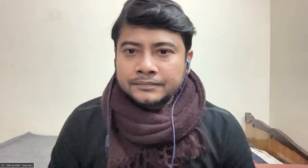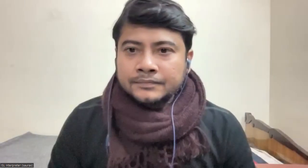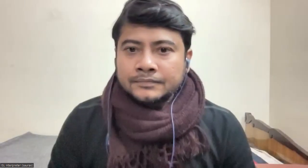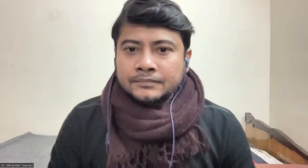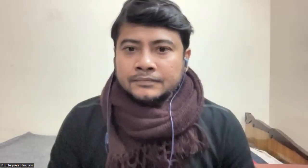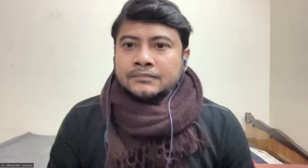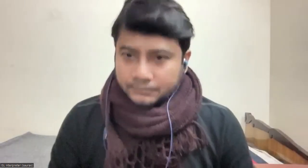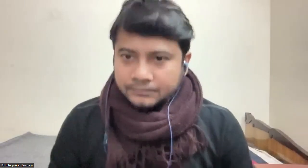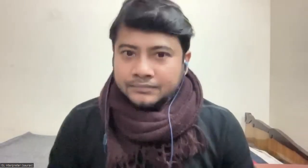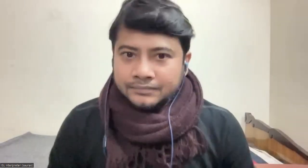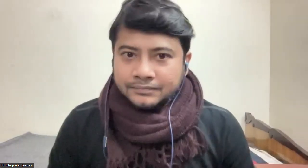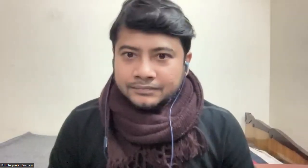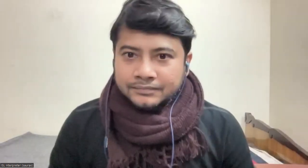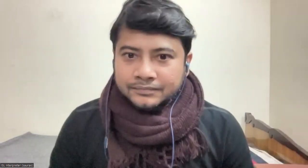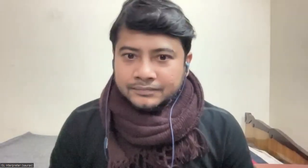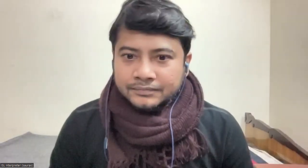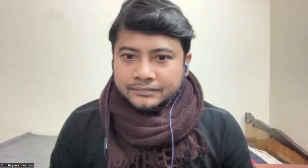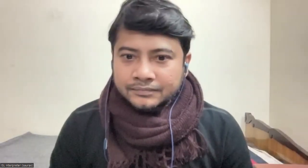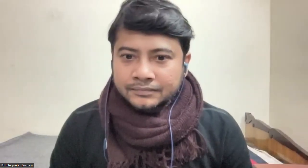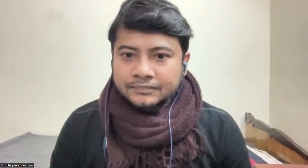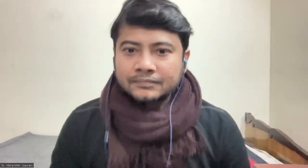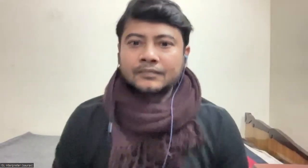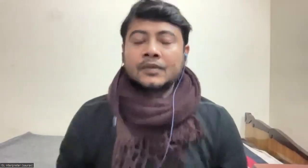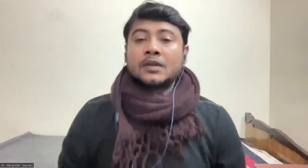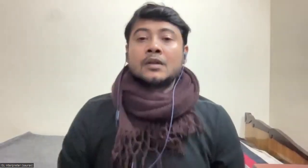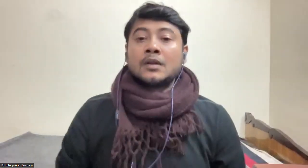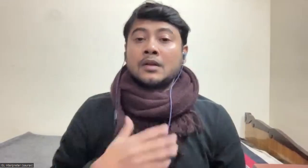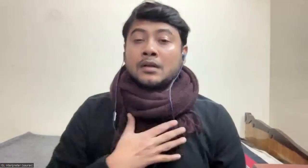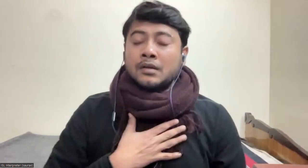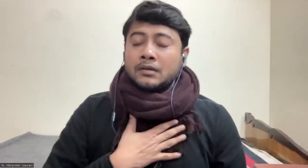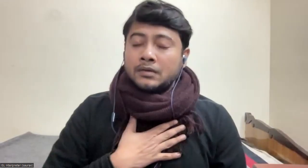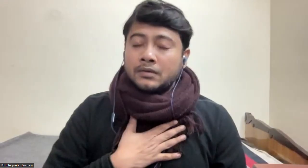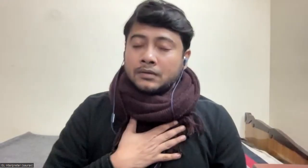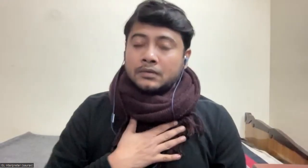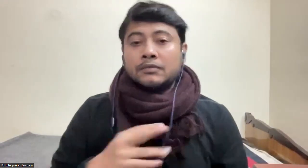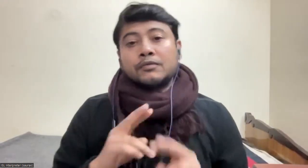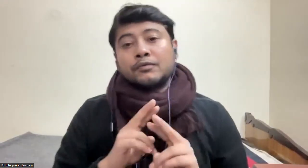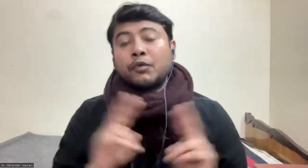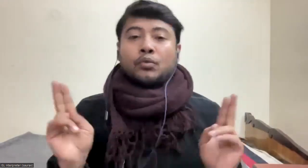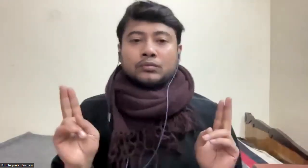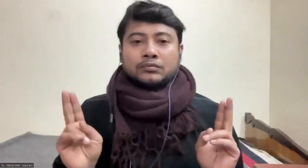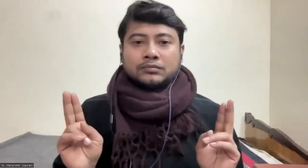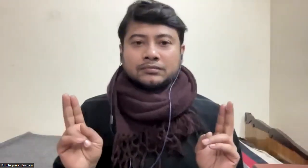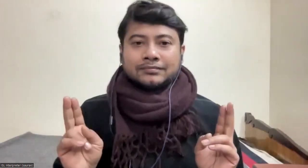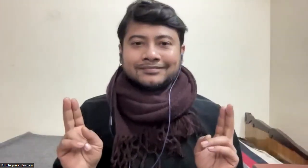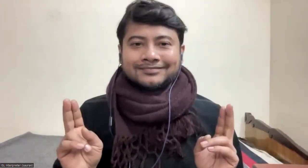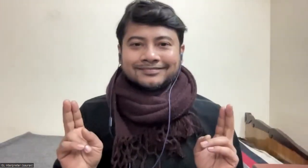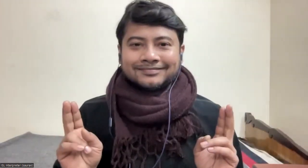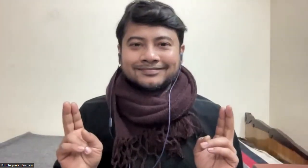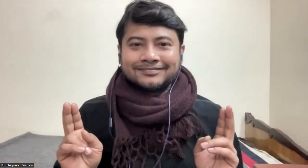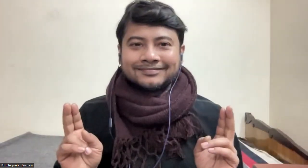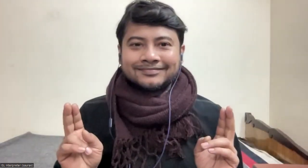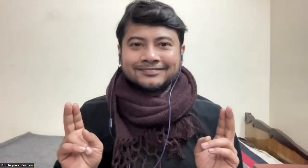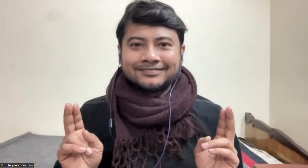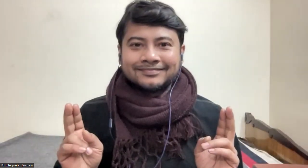So have complete faith. The point is, we are discussing these offenses, is that you have to have